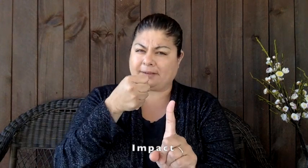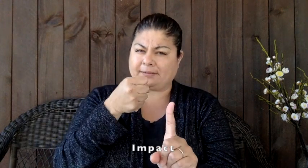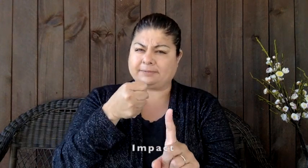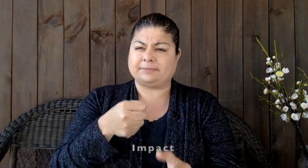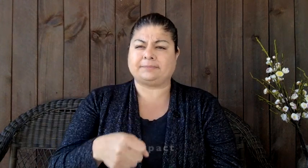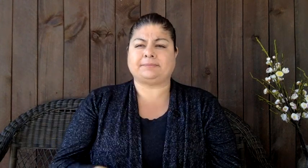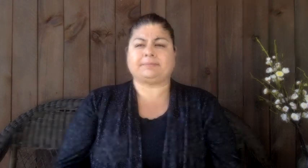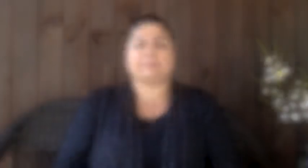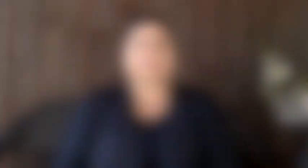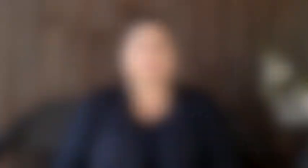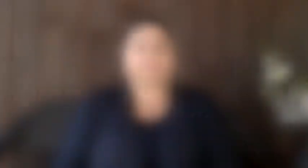impact,